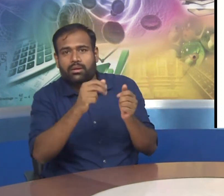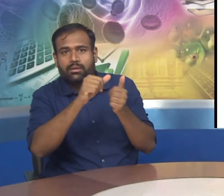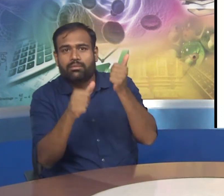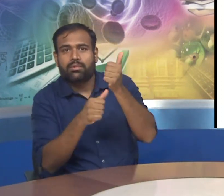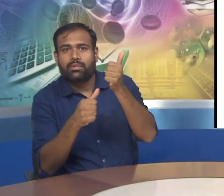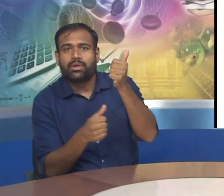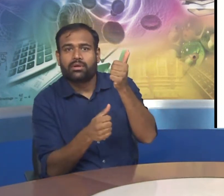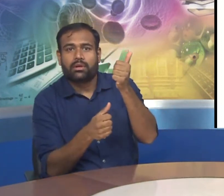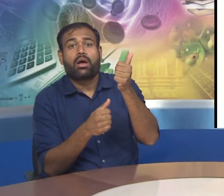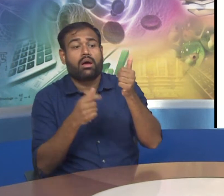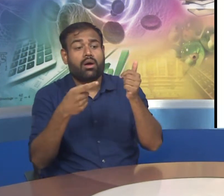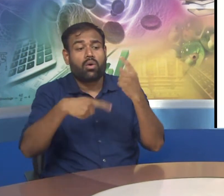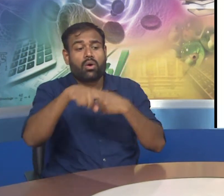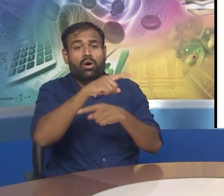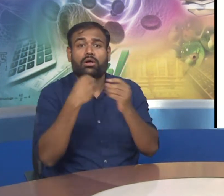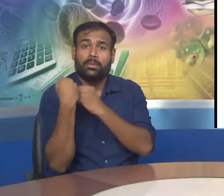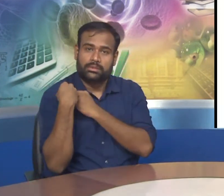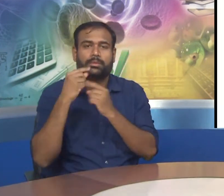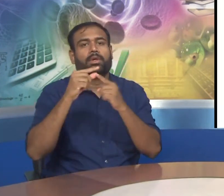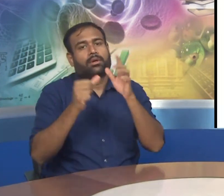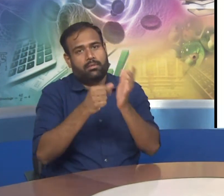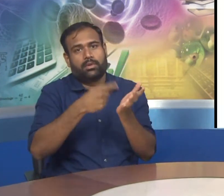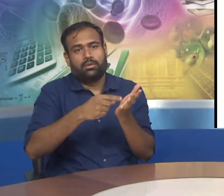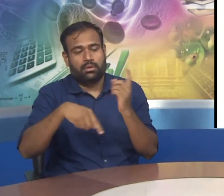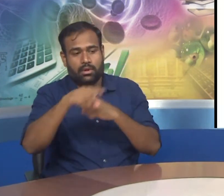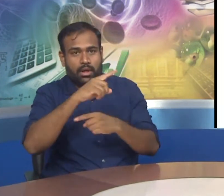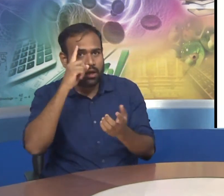although there is no constitutional requirement to do so.